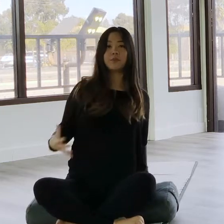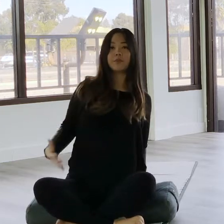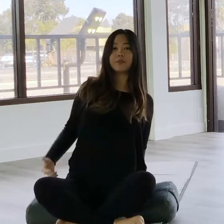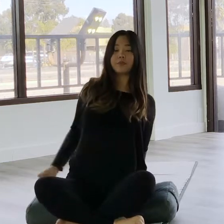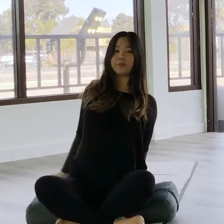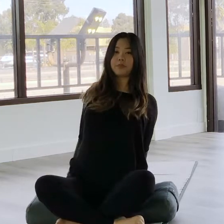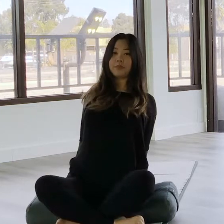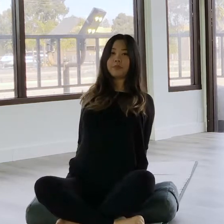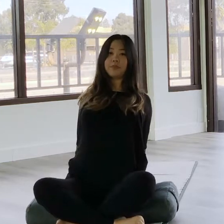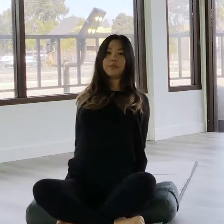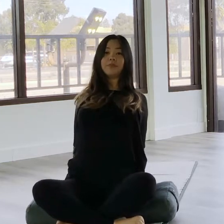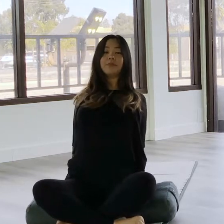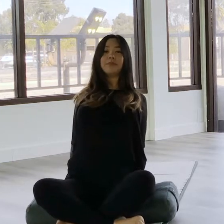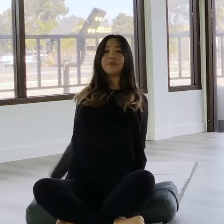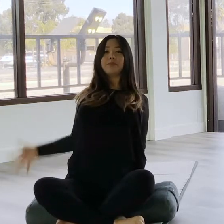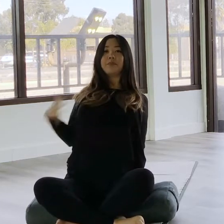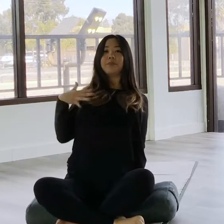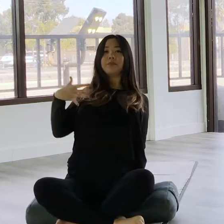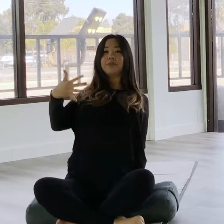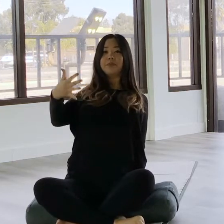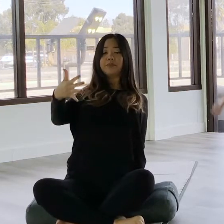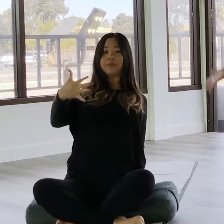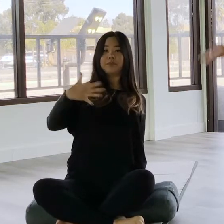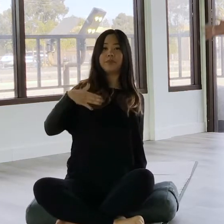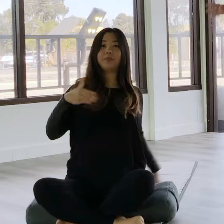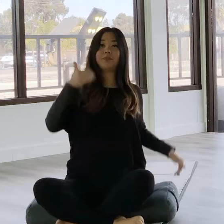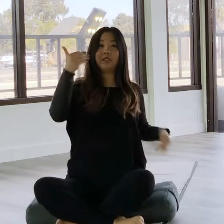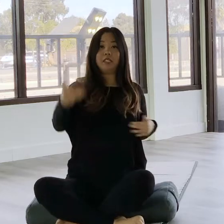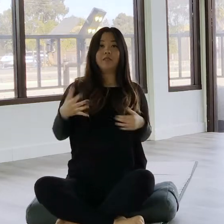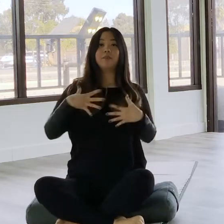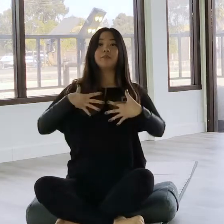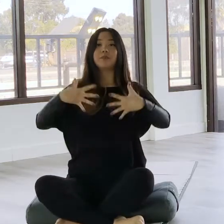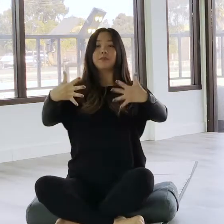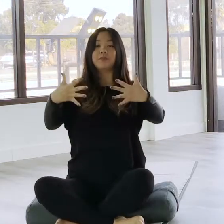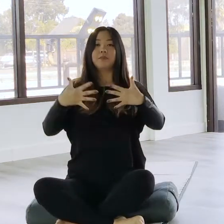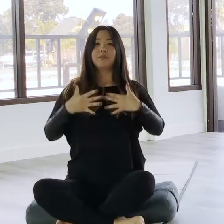On your next inhale, hands come up to the sky.